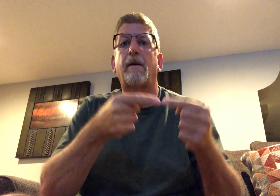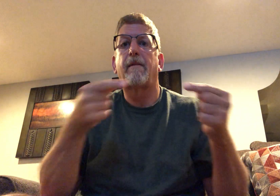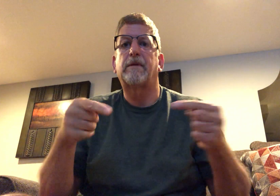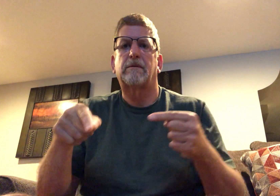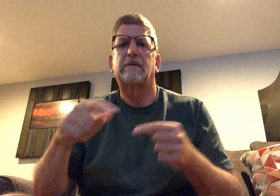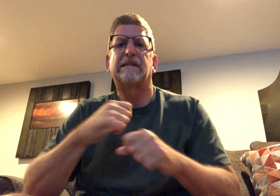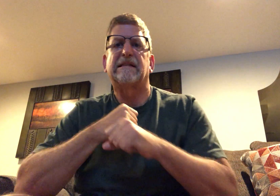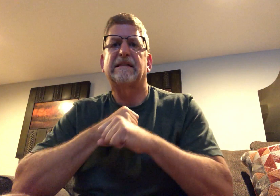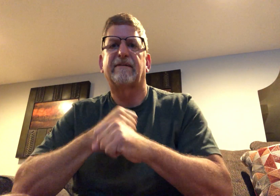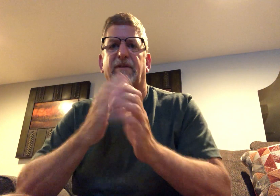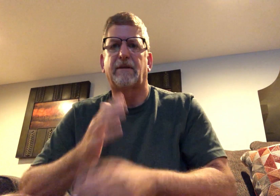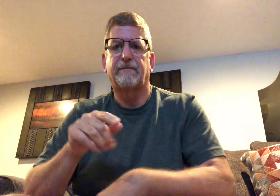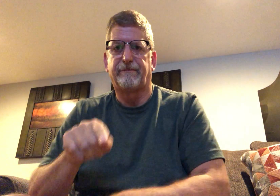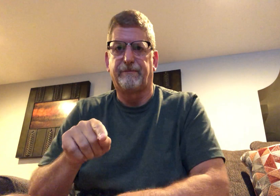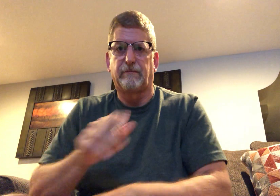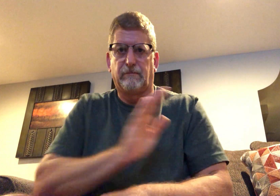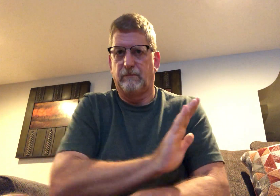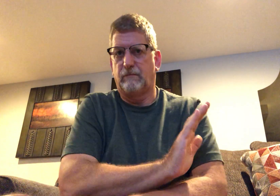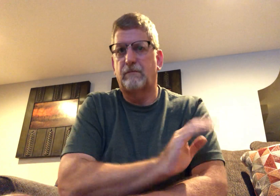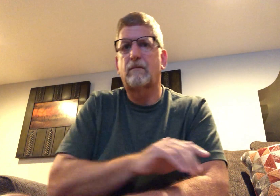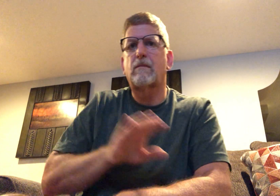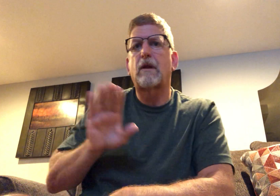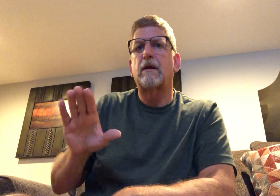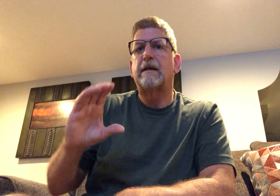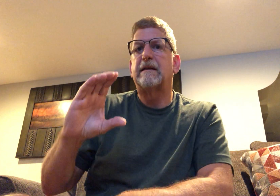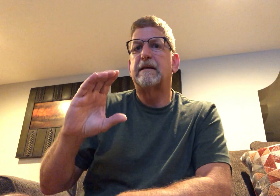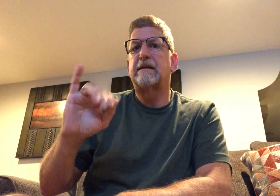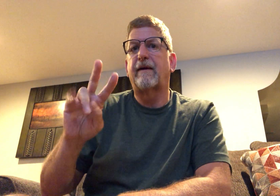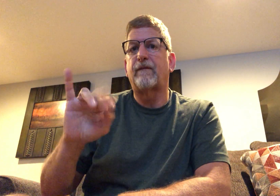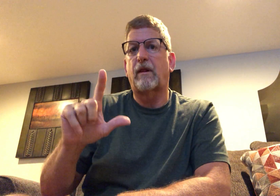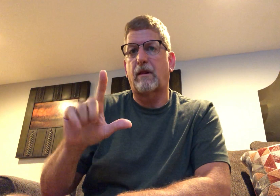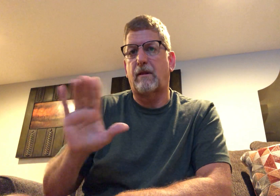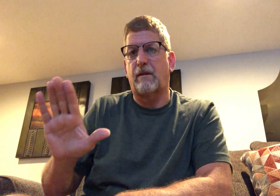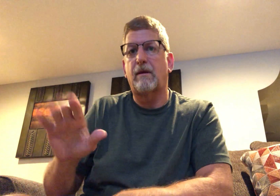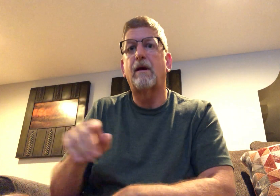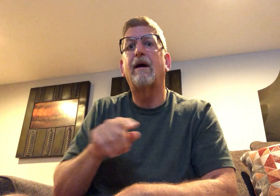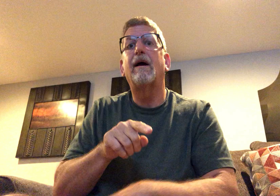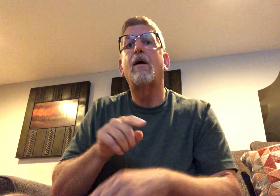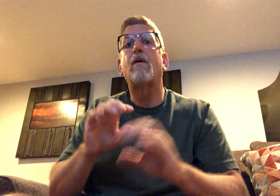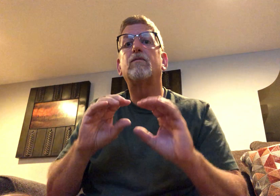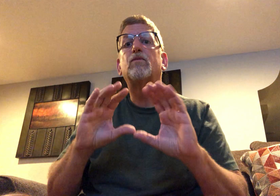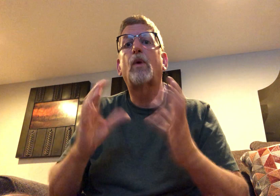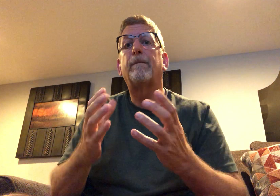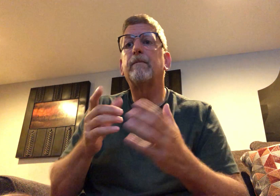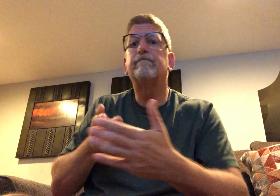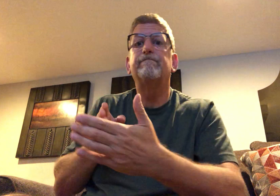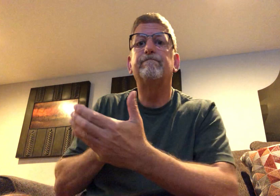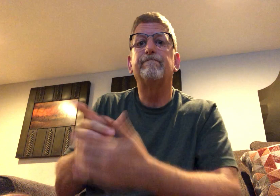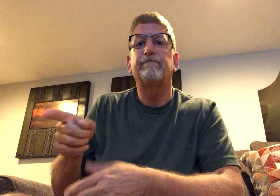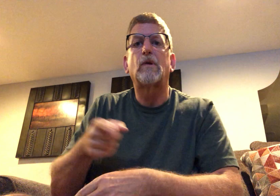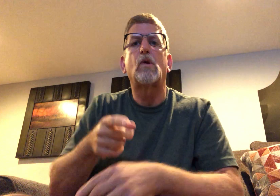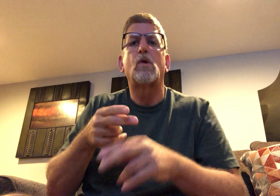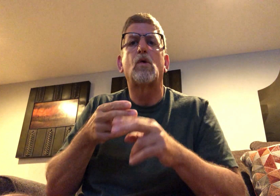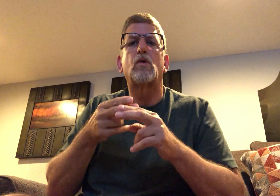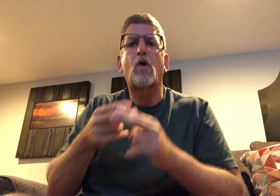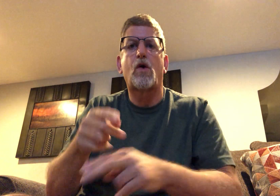Luxury should be lived in. Lease the Infiniti QX60 for $399 a month at your local Infiniti retailer.